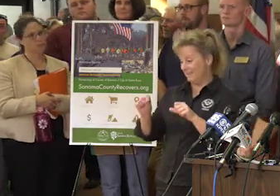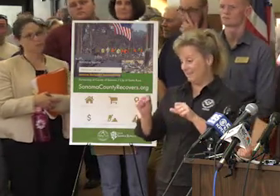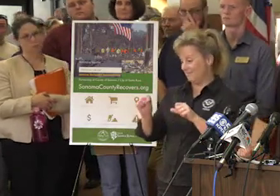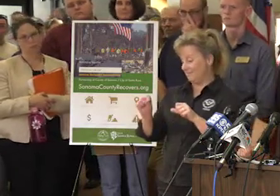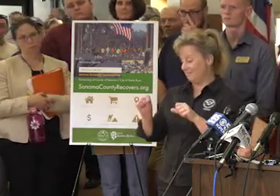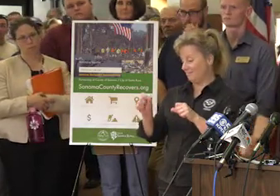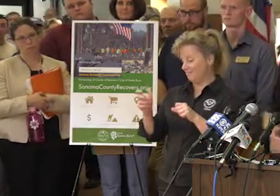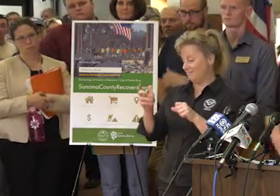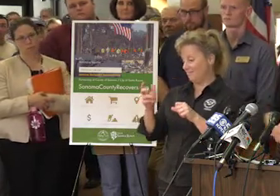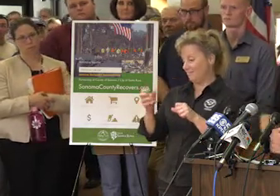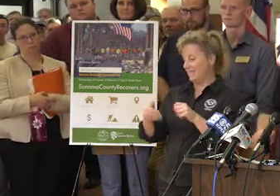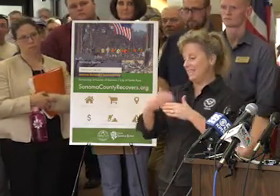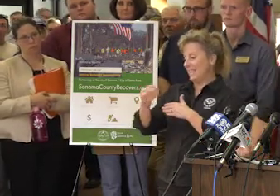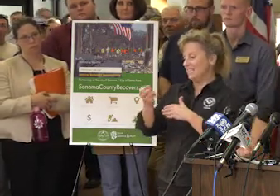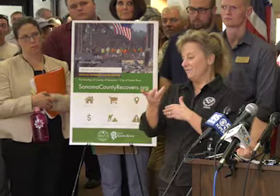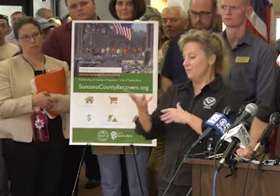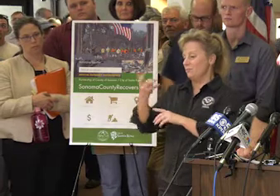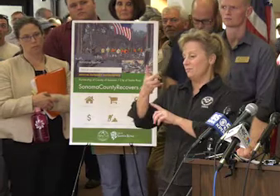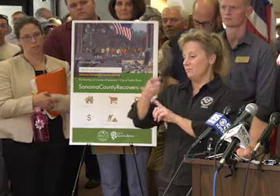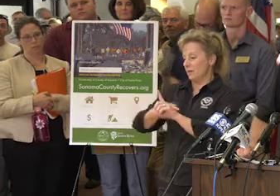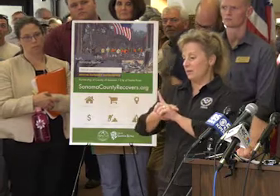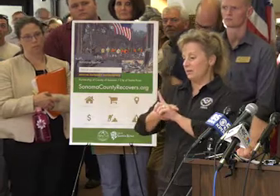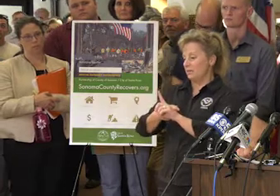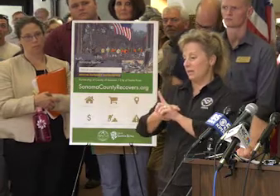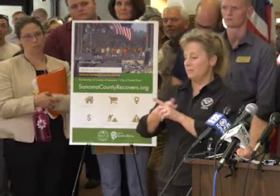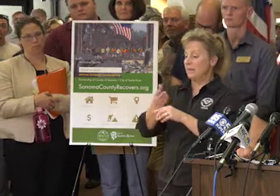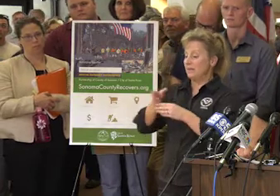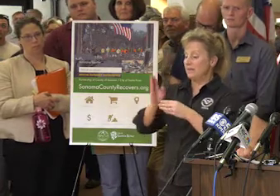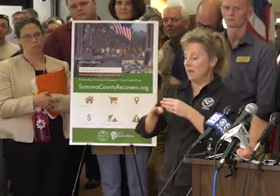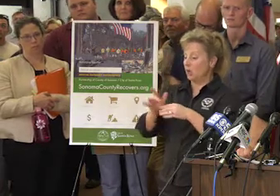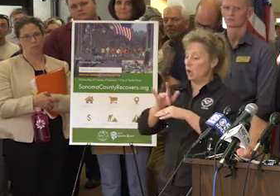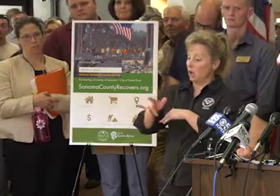over the next several months with the goal of being done in early 2018.